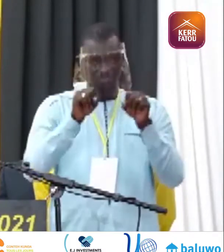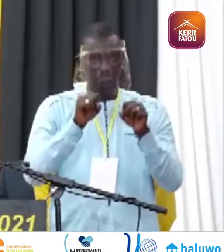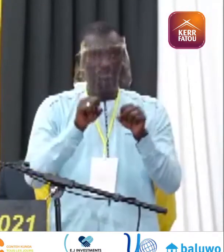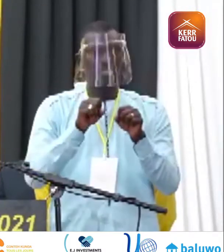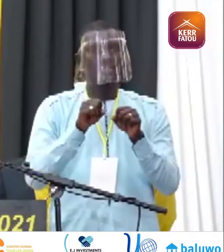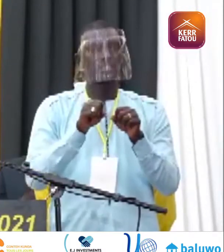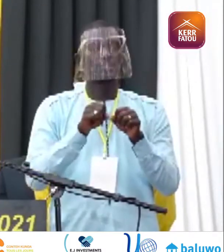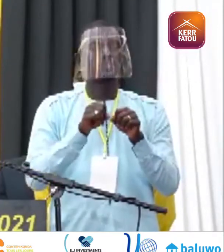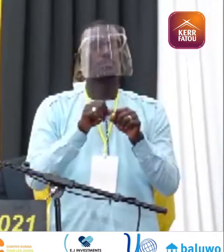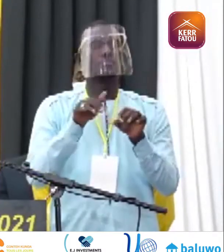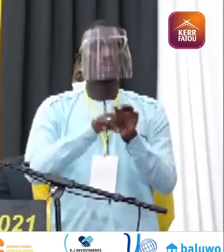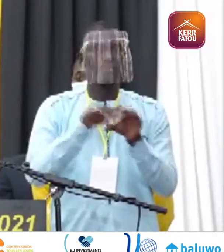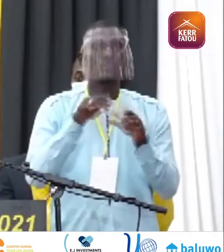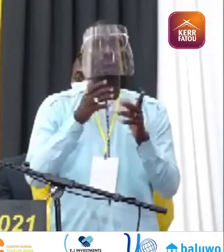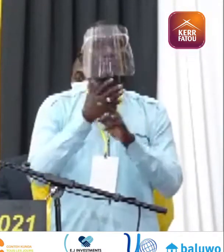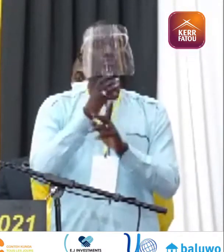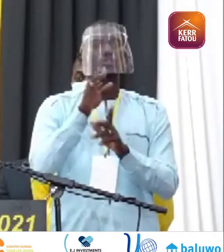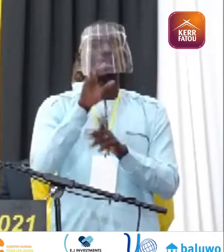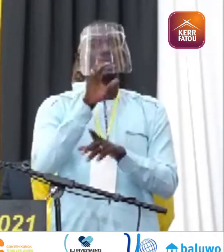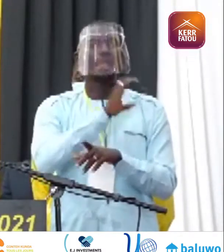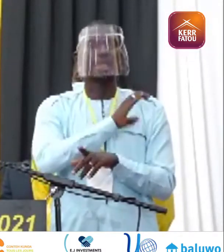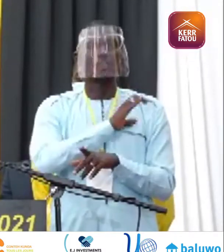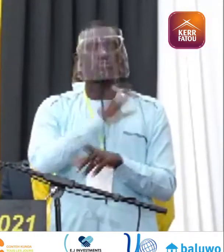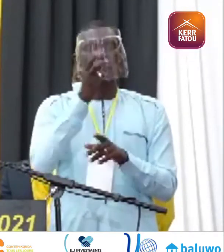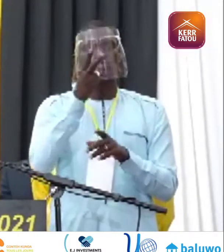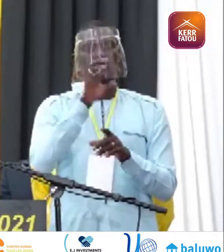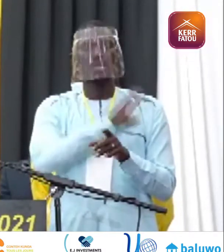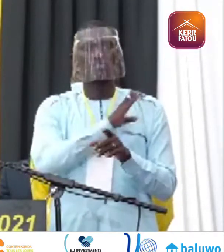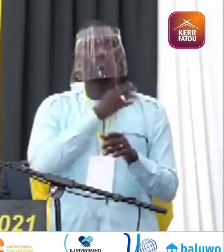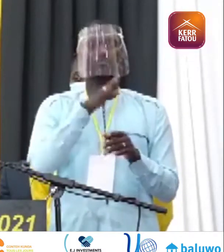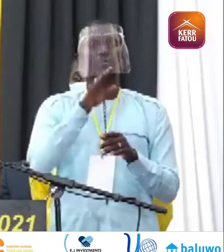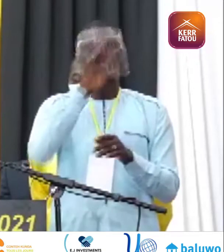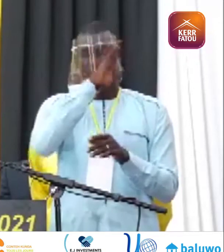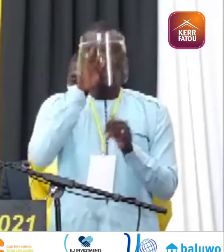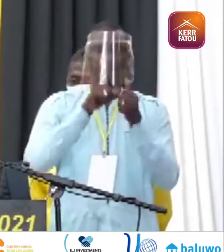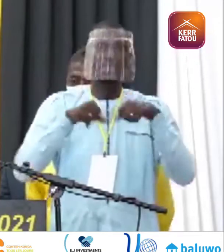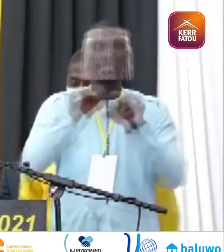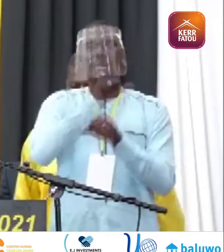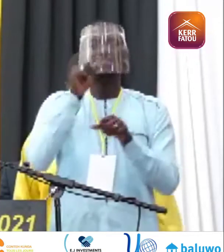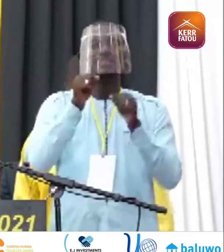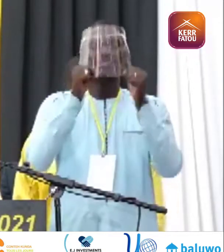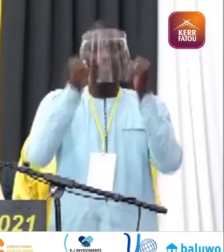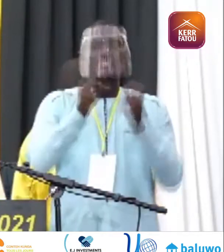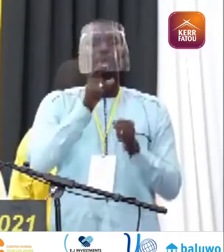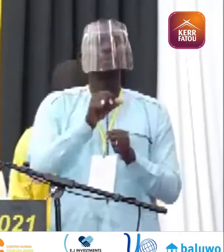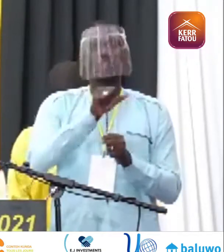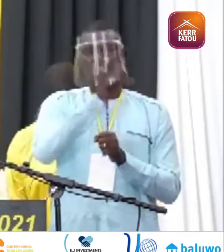2 councillors from West Coast, and the chairman of the